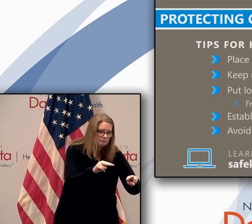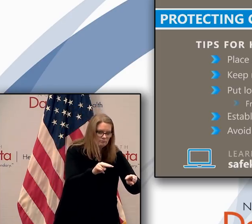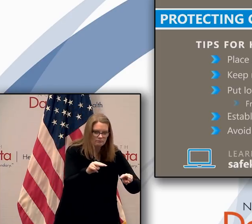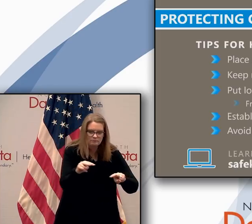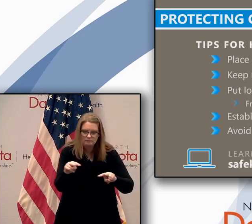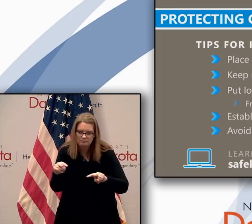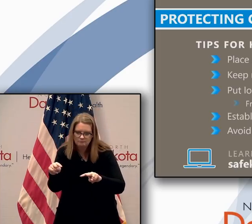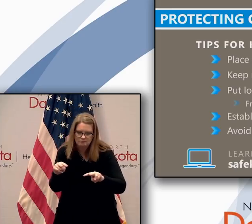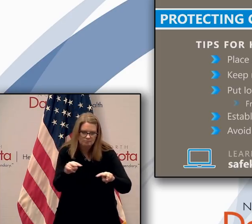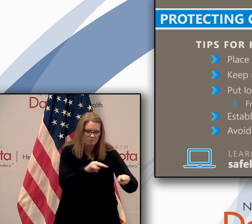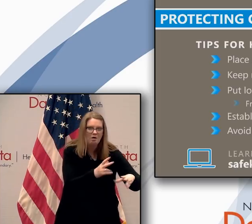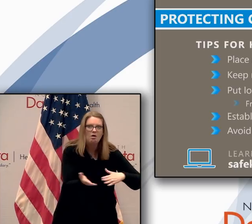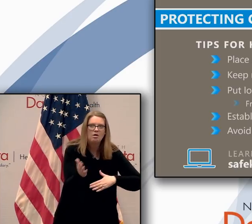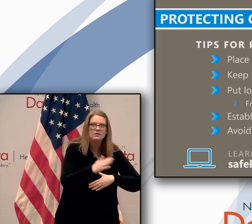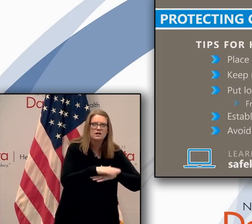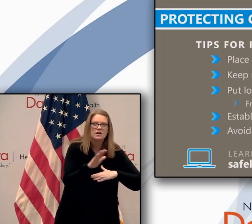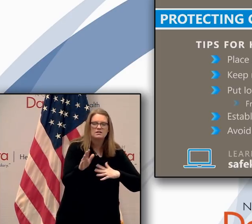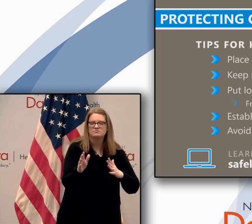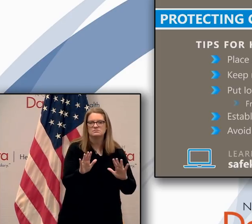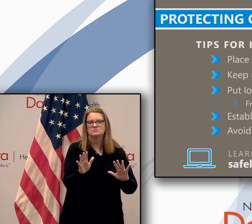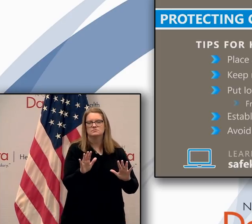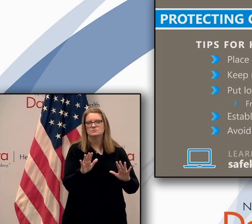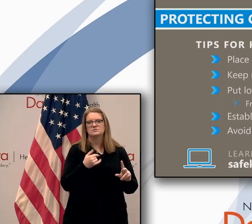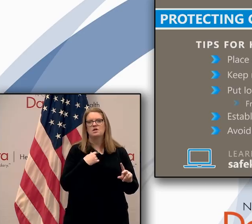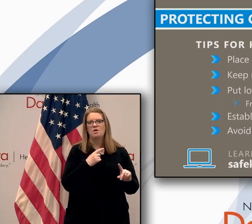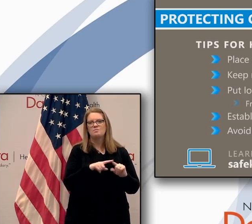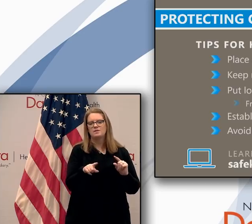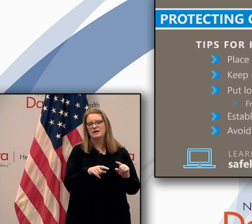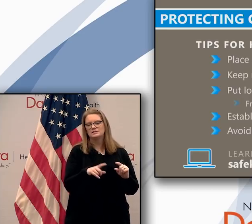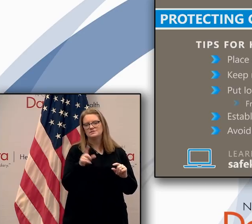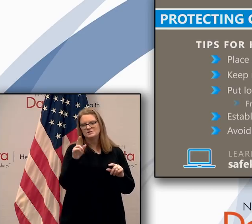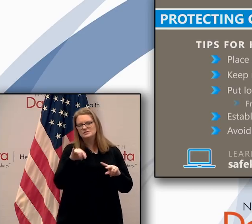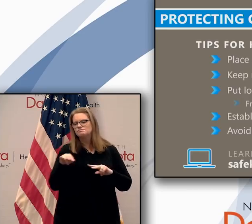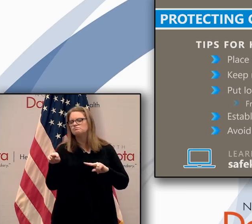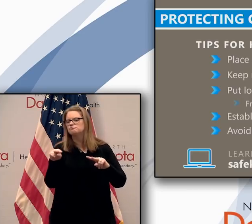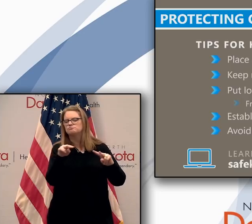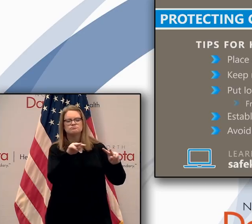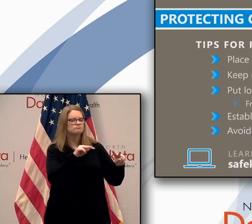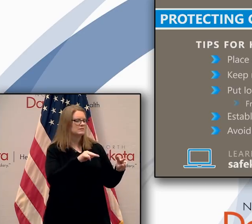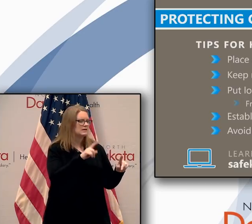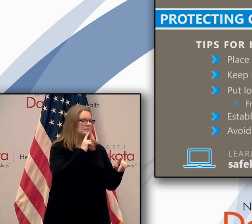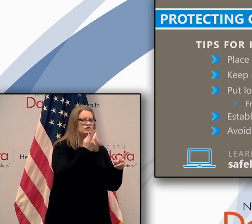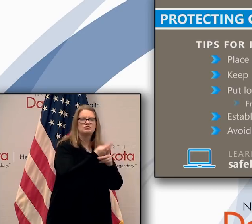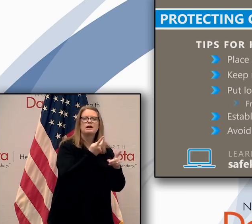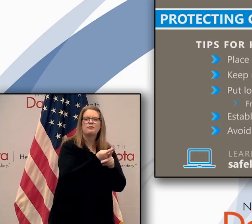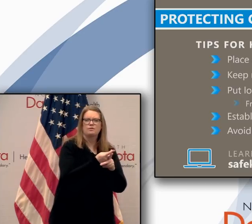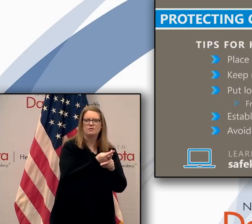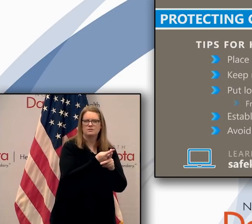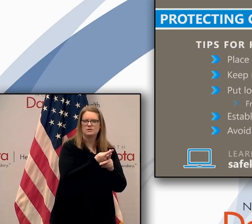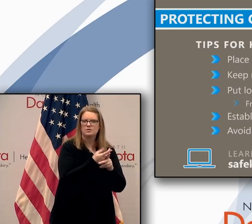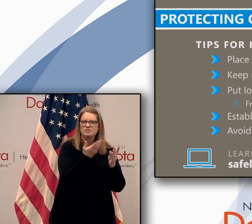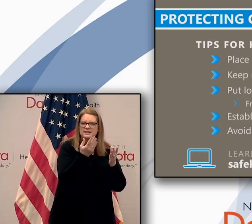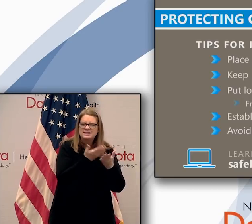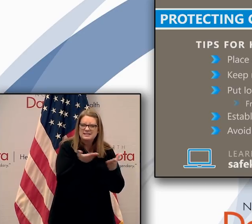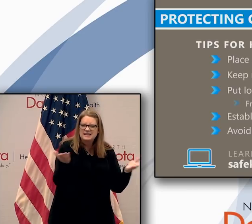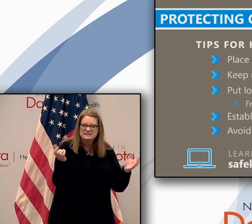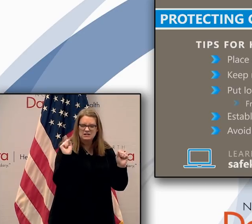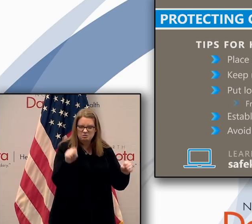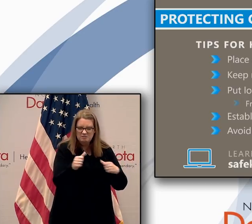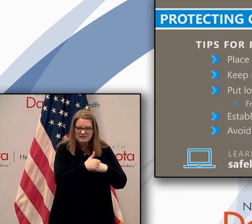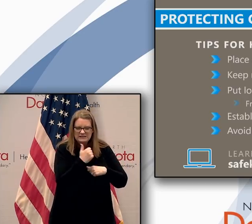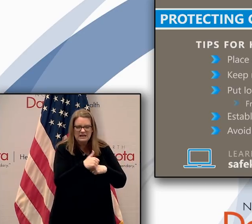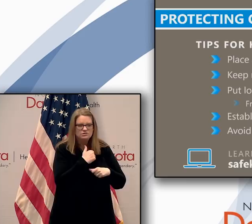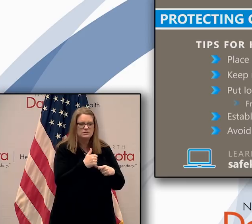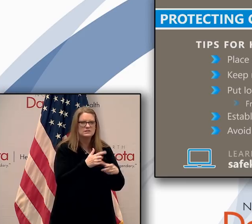takes a moment for kids to get into medications or other potentially dangerous substances. So remember to keep these items secure and out of the